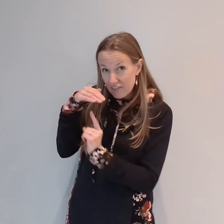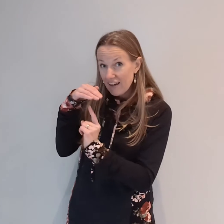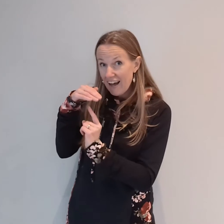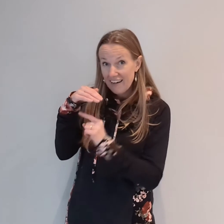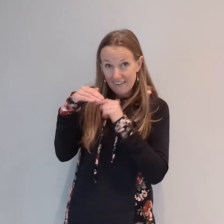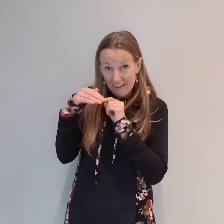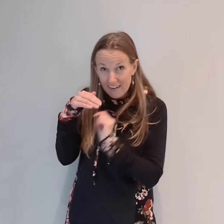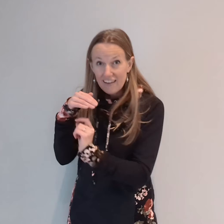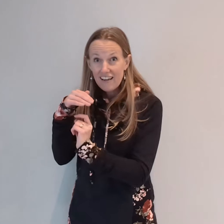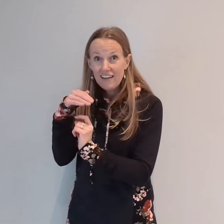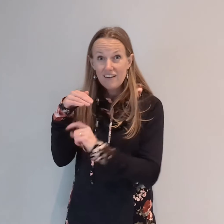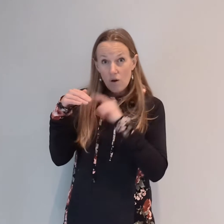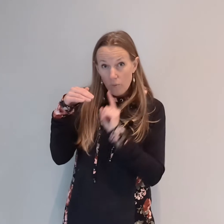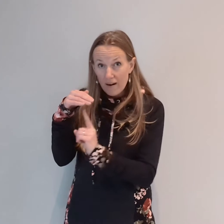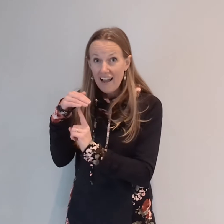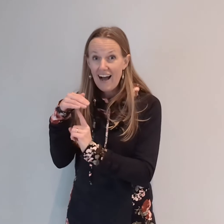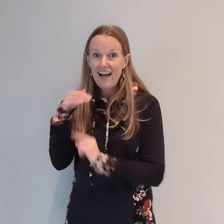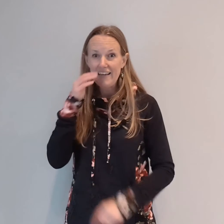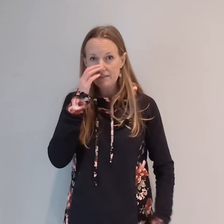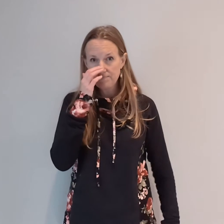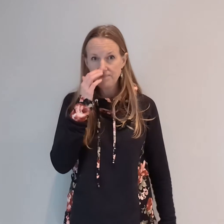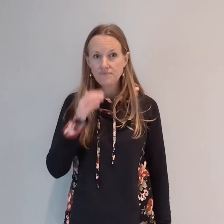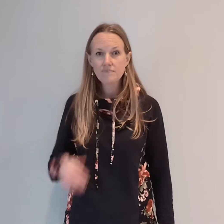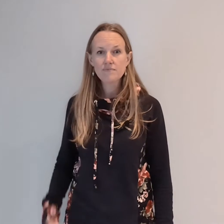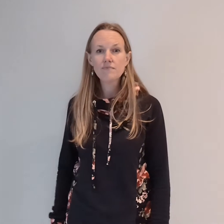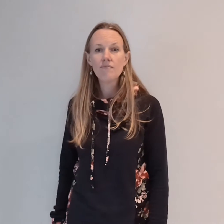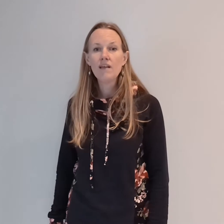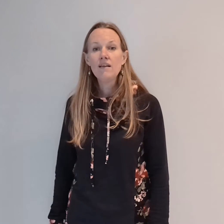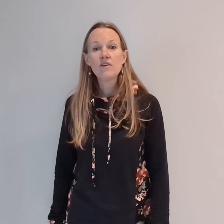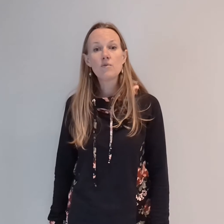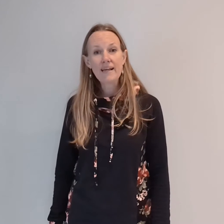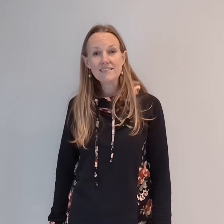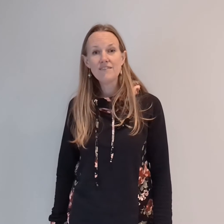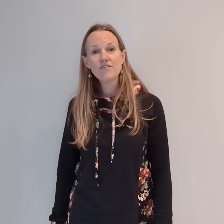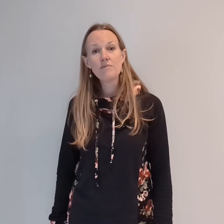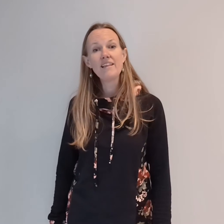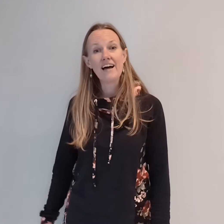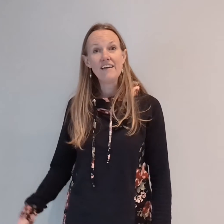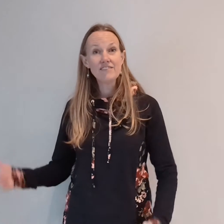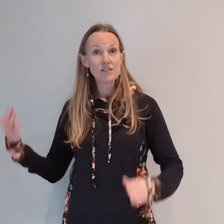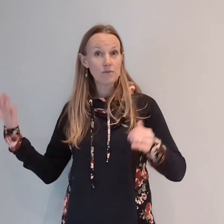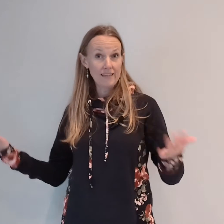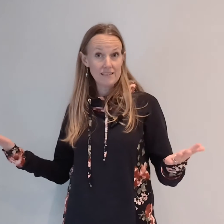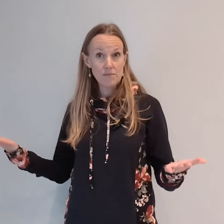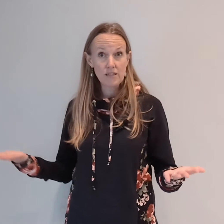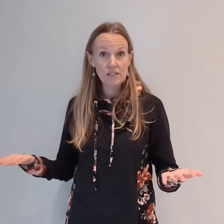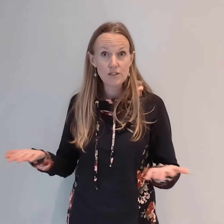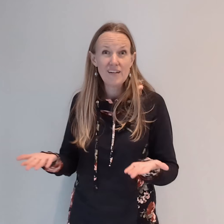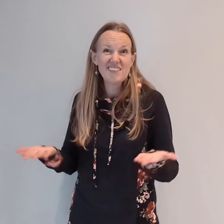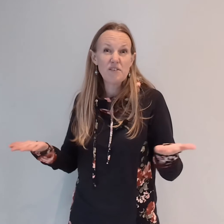to hide under. Okay, where I hide. The ransom for my life. So ransom we're going to do as if you have